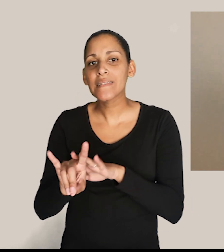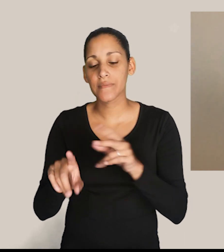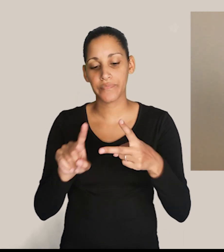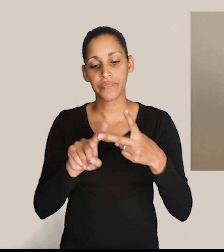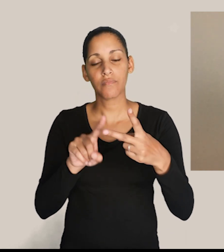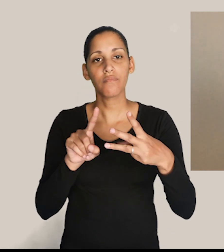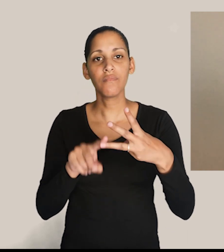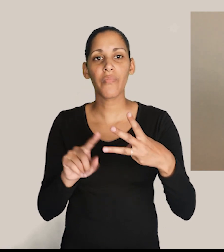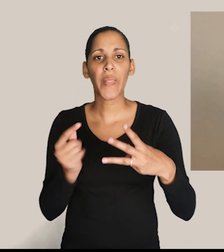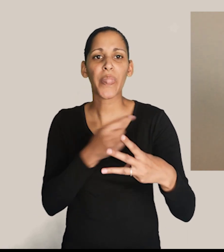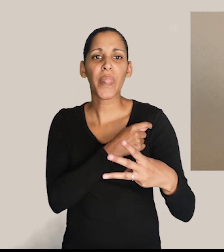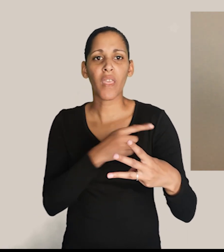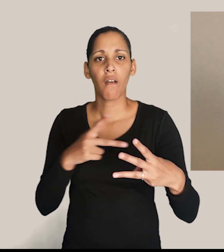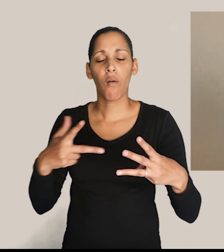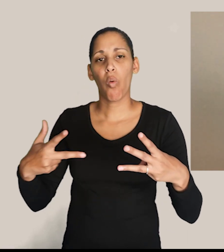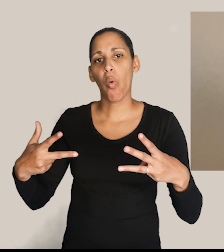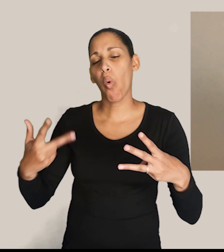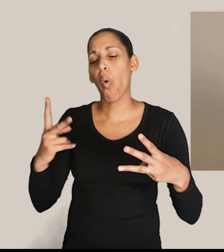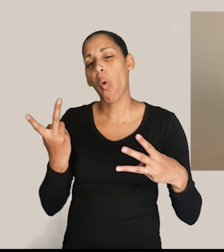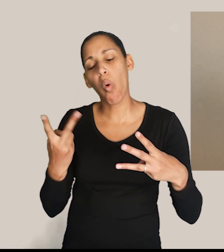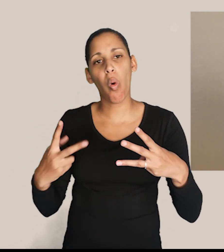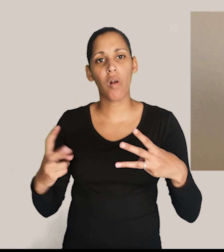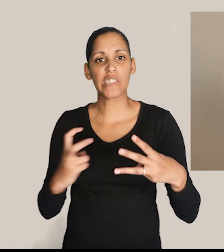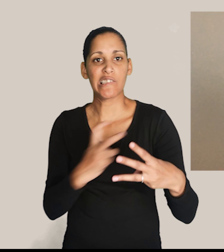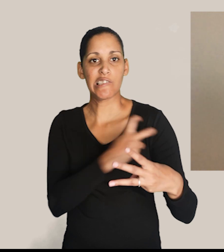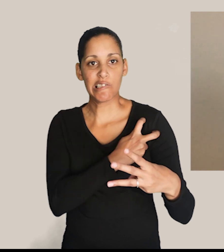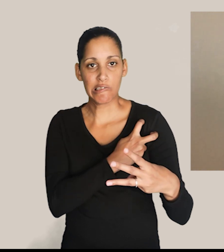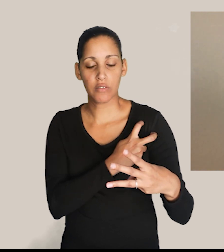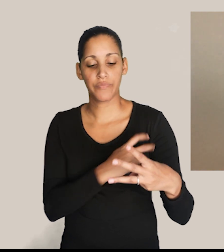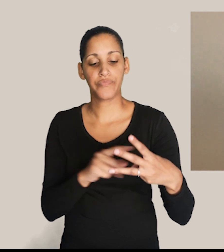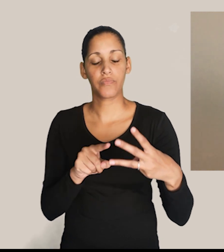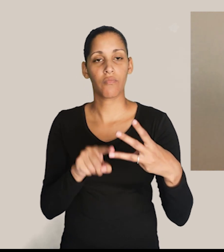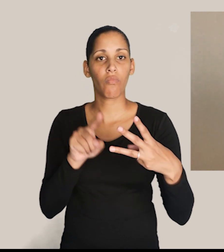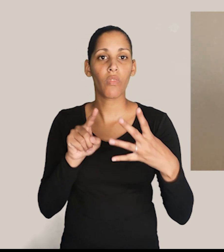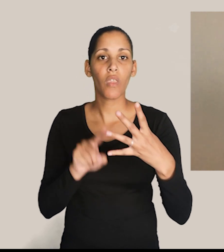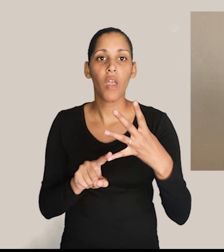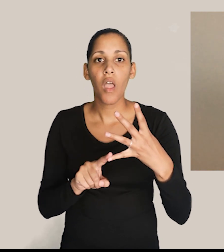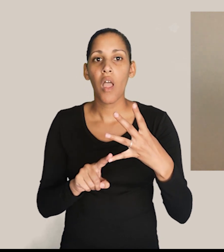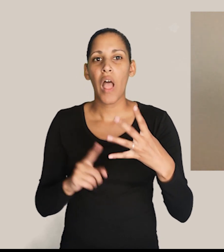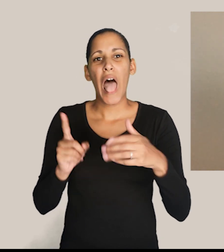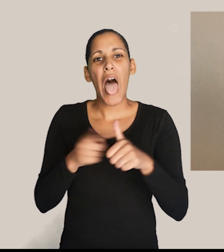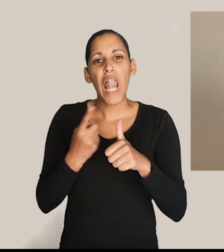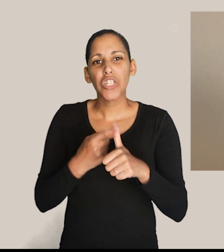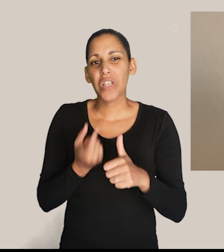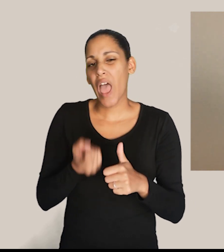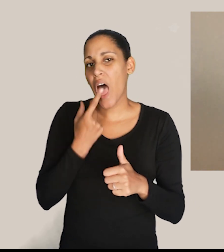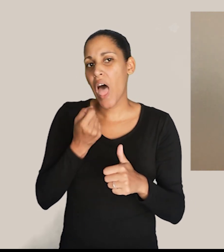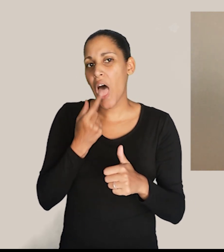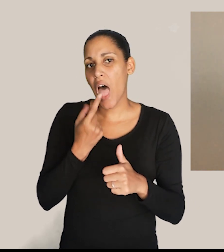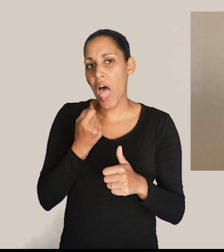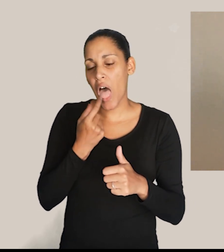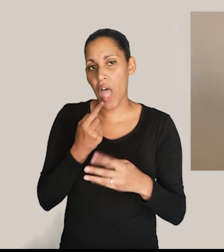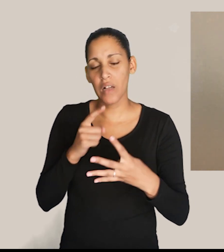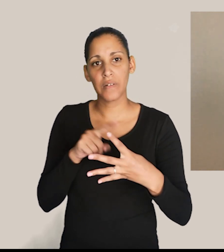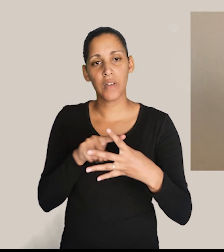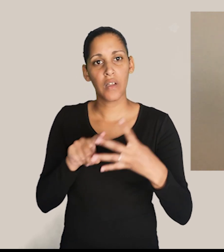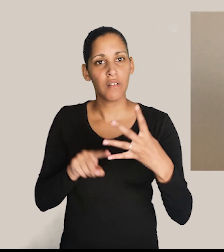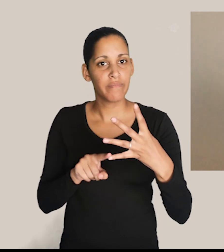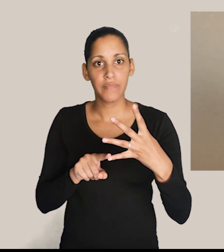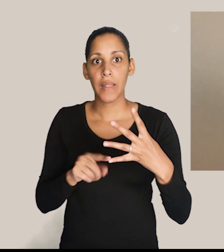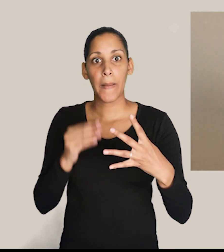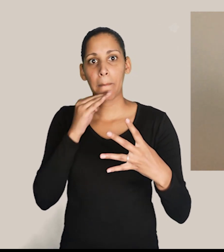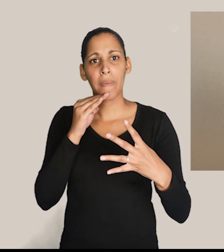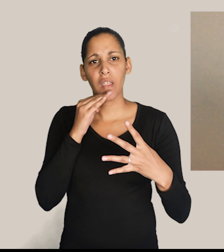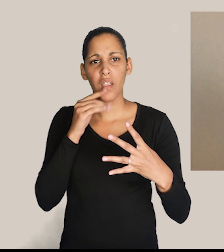or environmental allergies, or allergies to oral medications are not contraindication